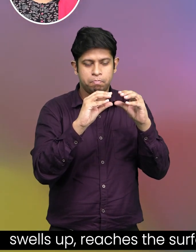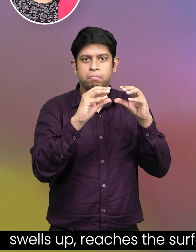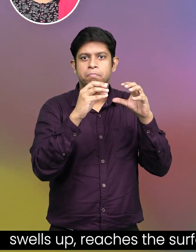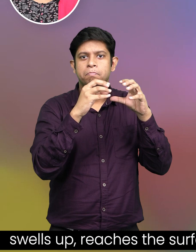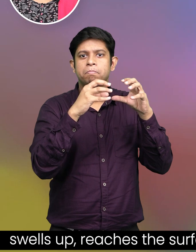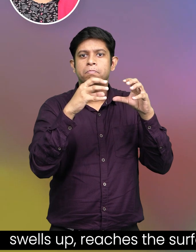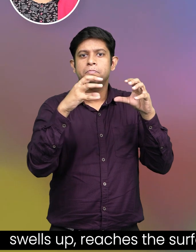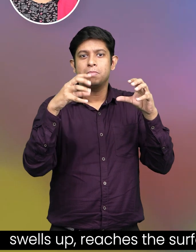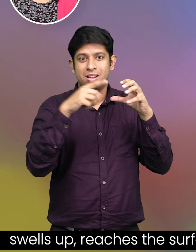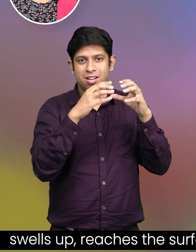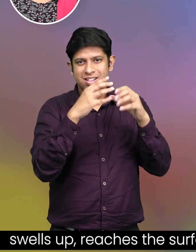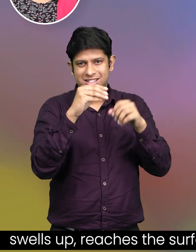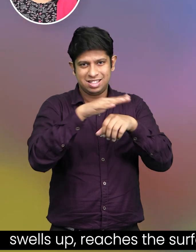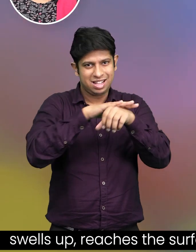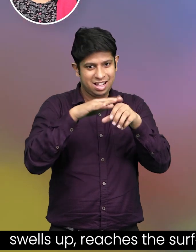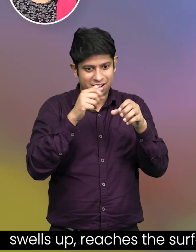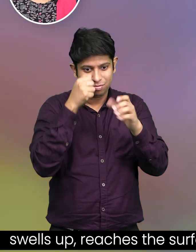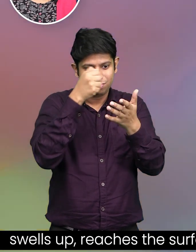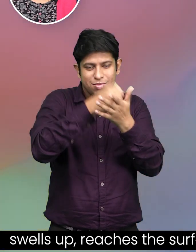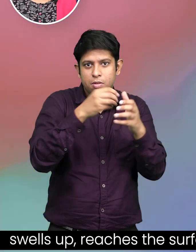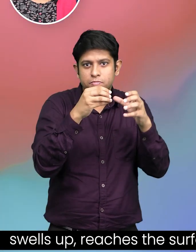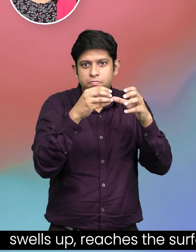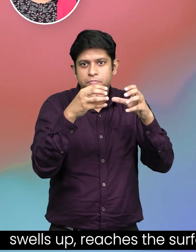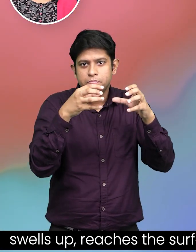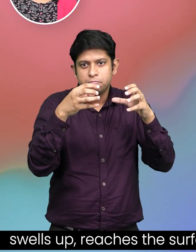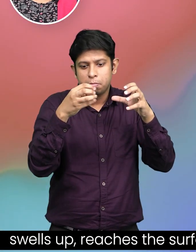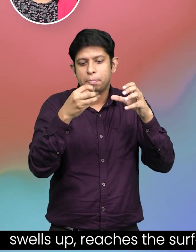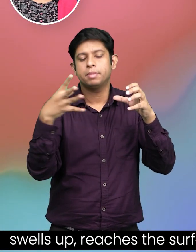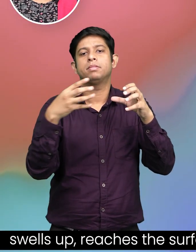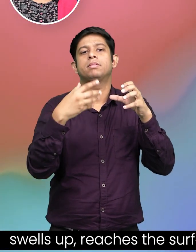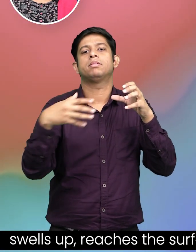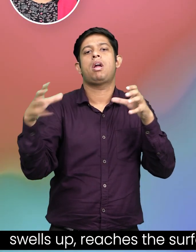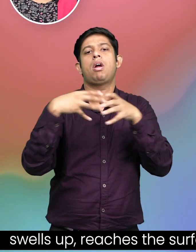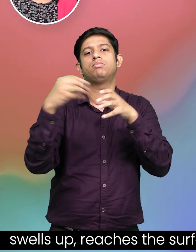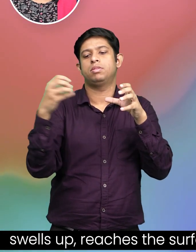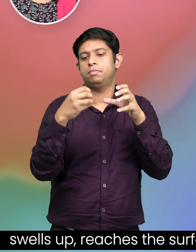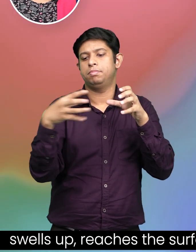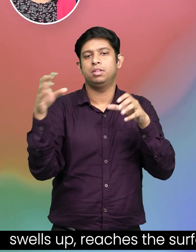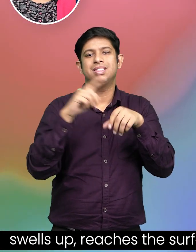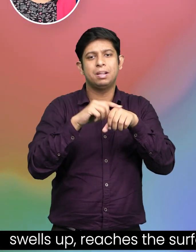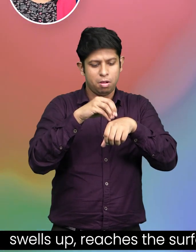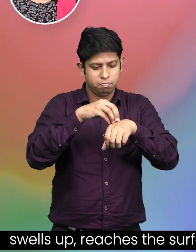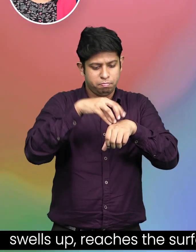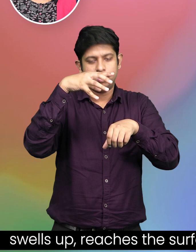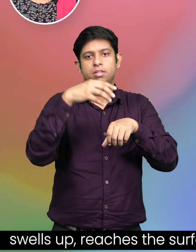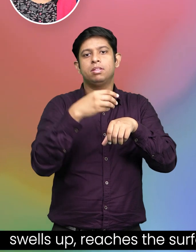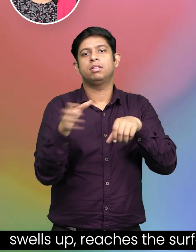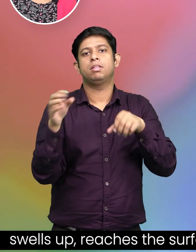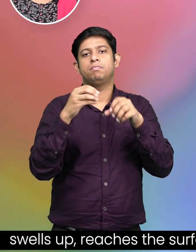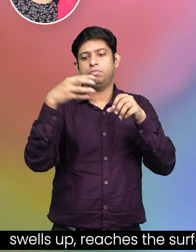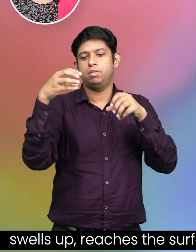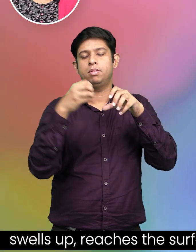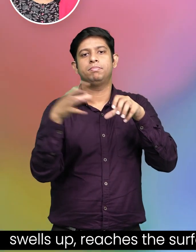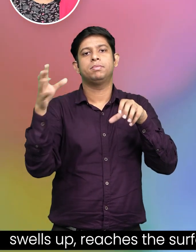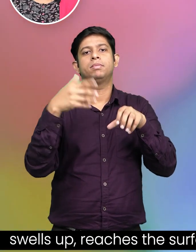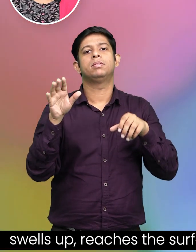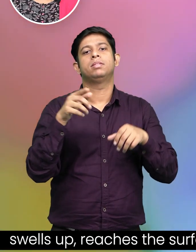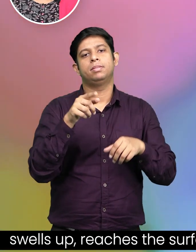swells up, reach the surface and burst to release its content to outside.